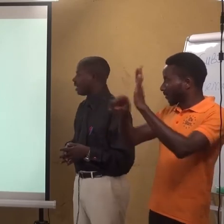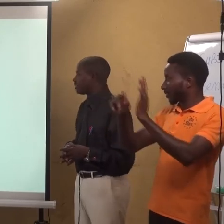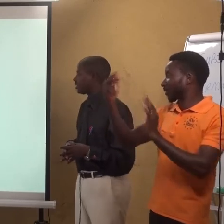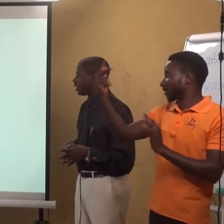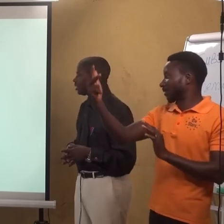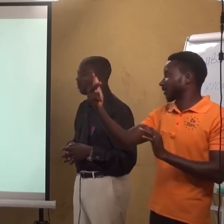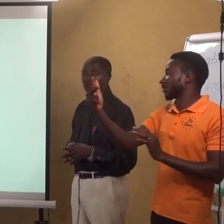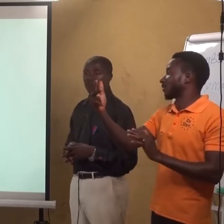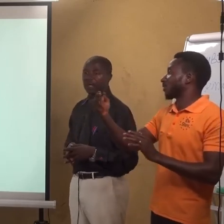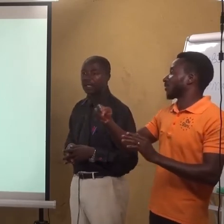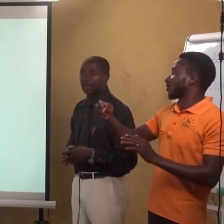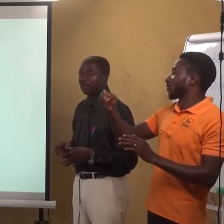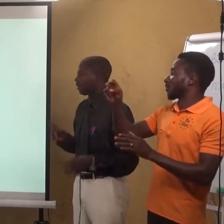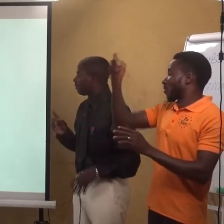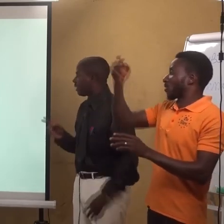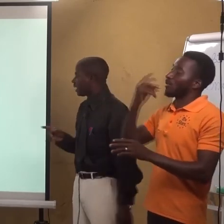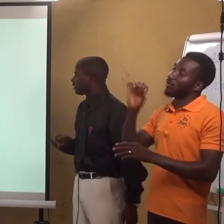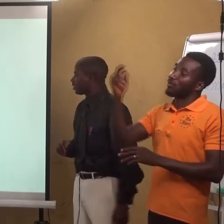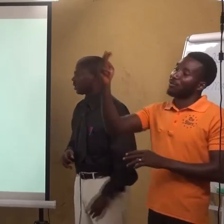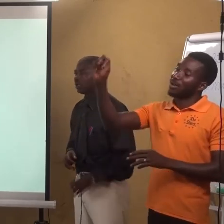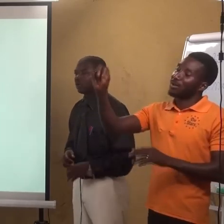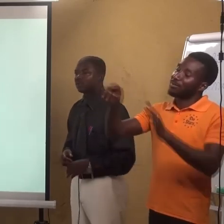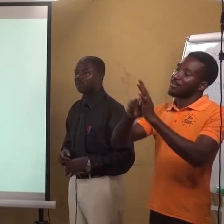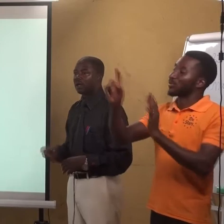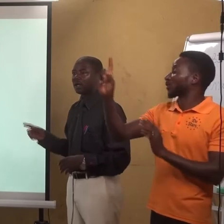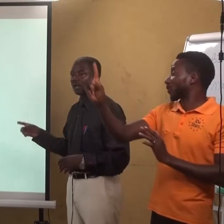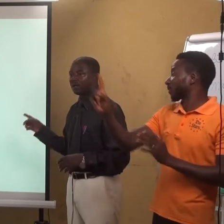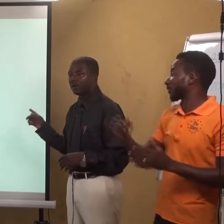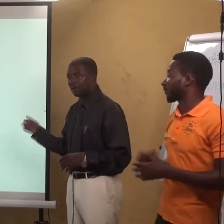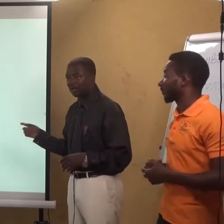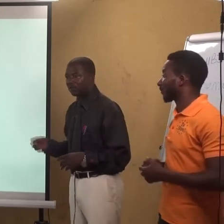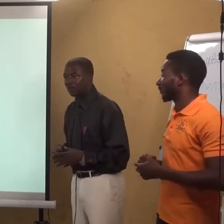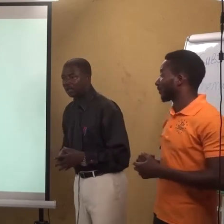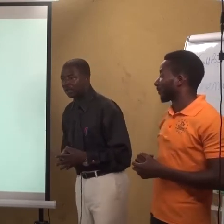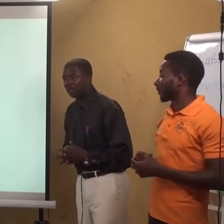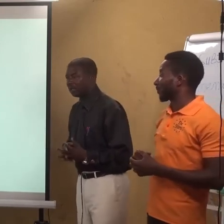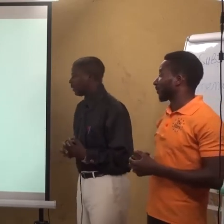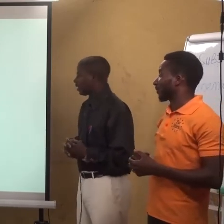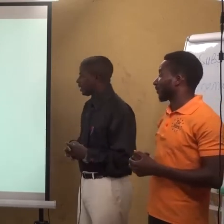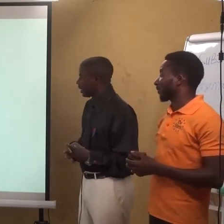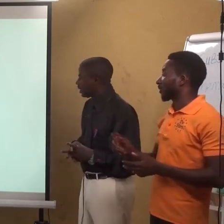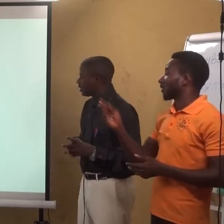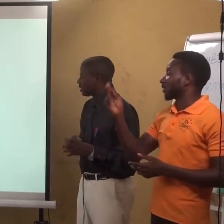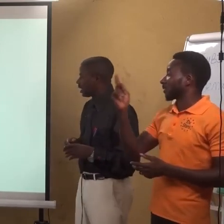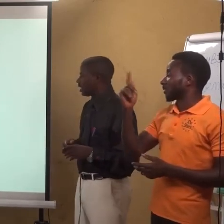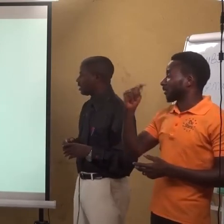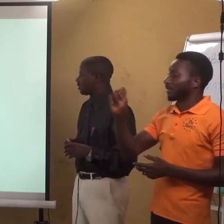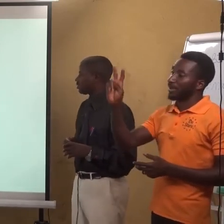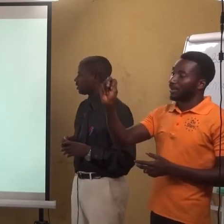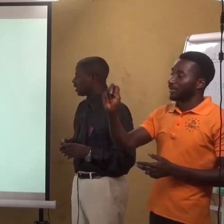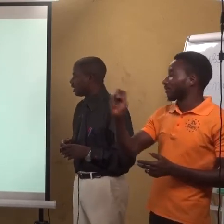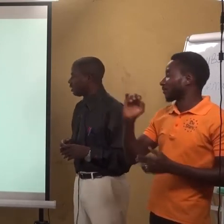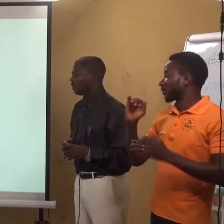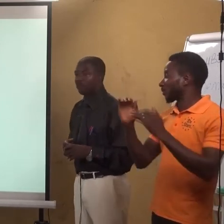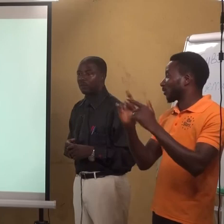Tn as 3 open bracket minus 3 raised to power n minus 1. Again, Tn equals